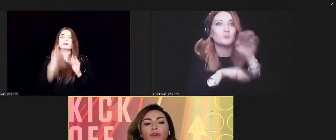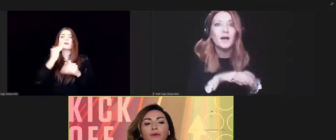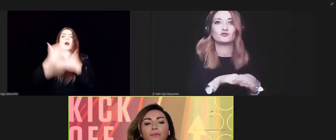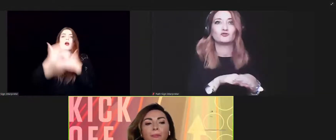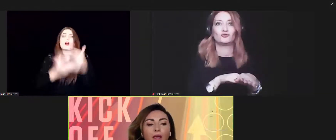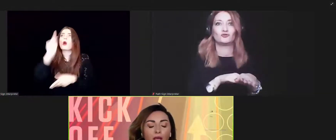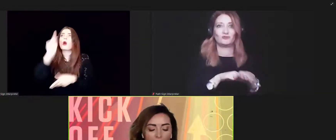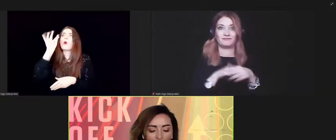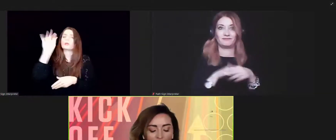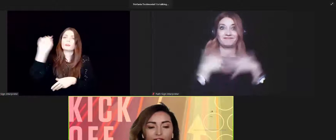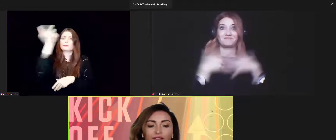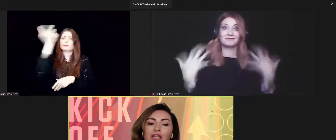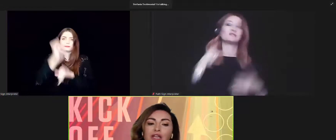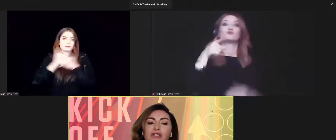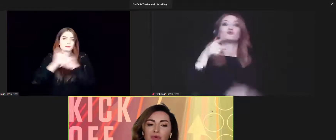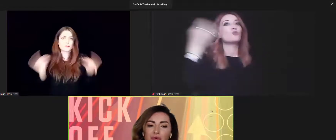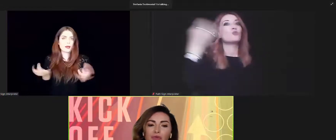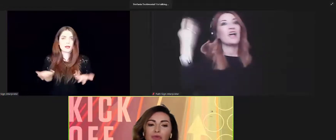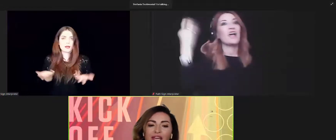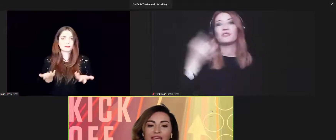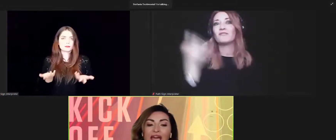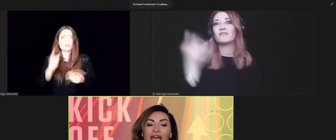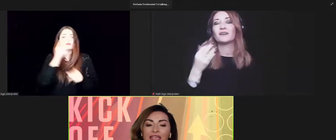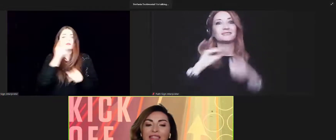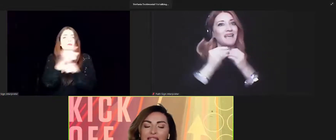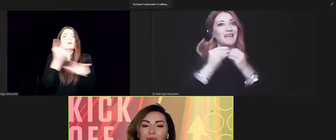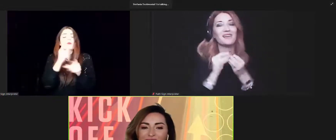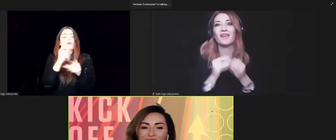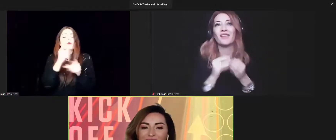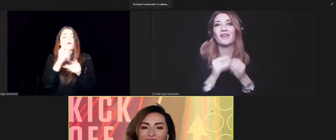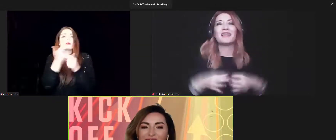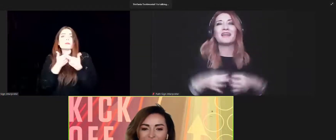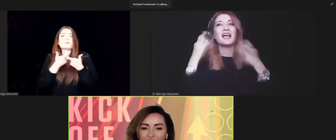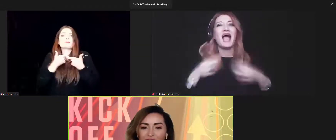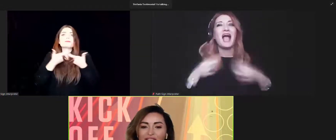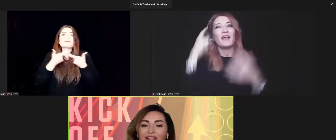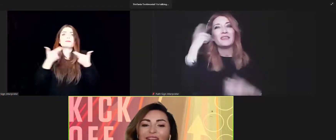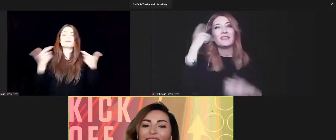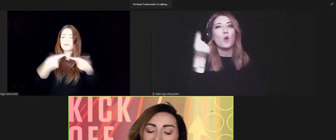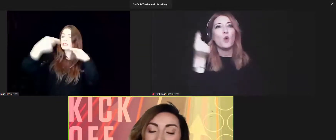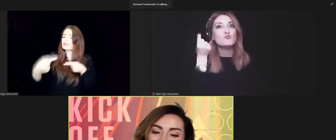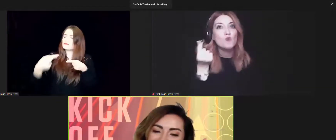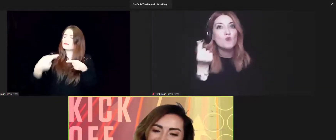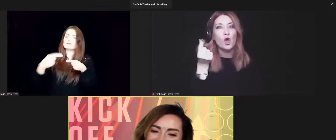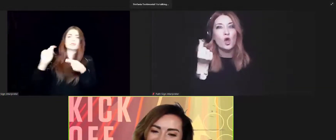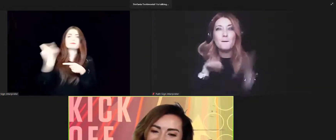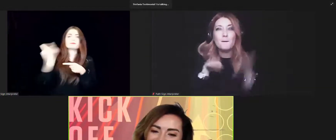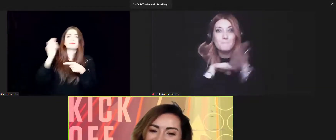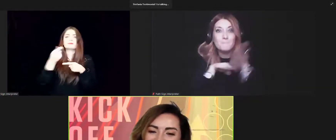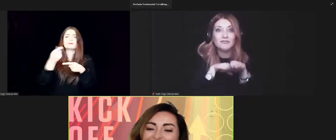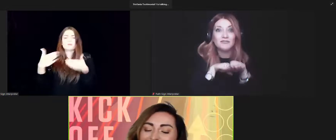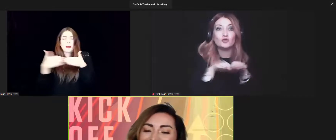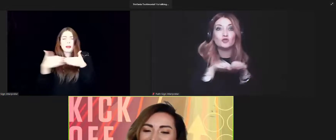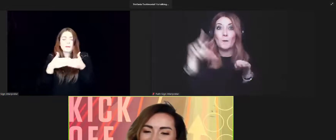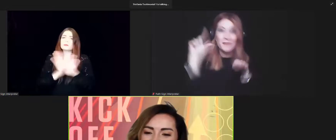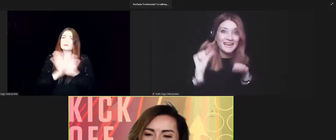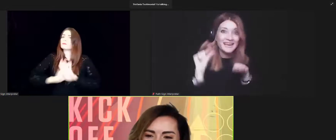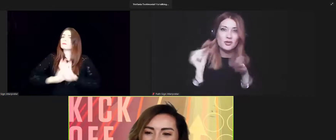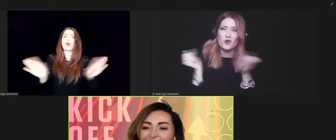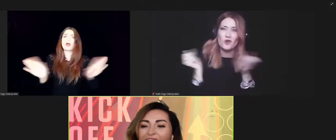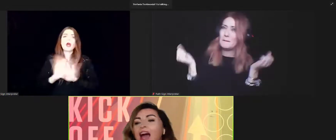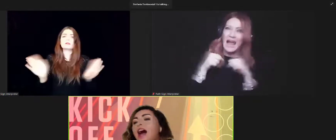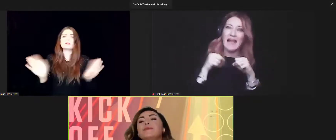zone. Talking to you today in this presentation with Frazer is a great